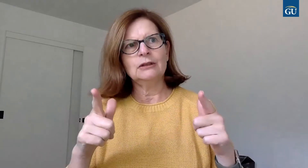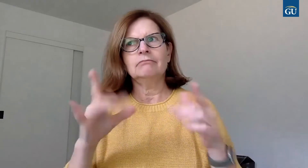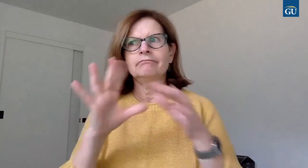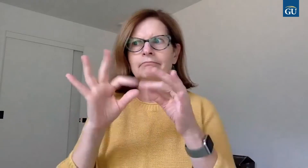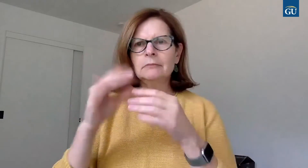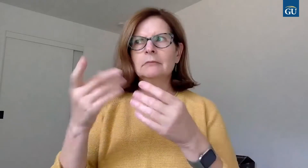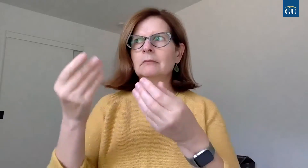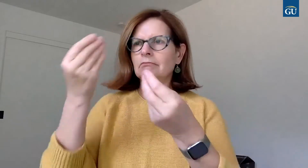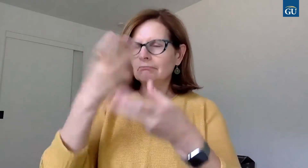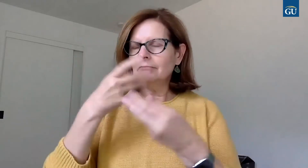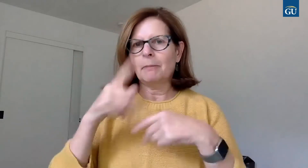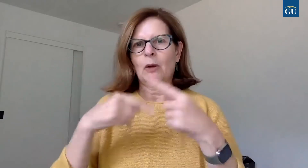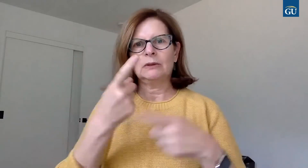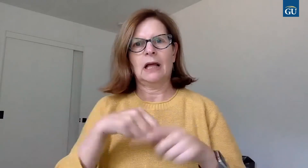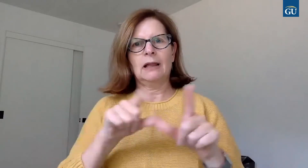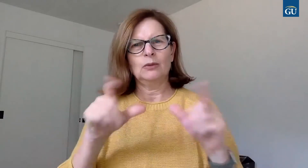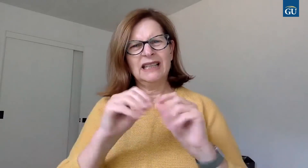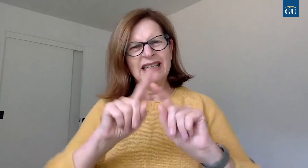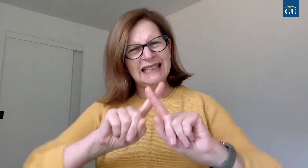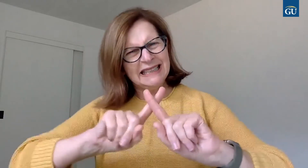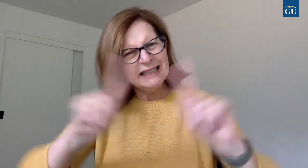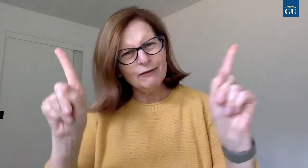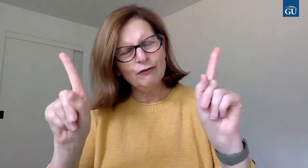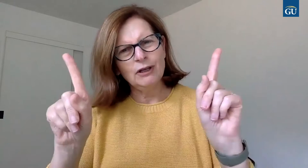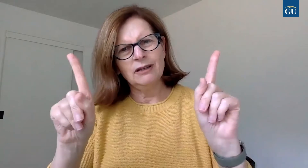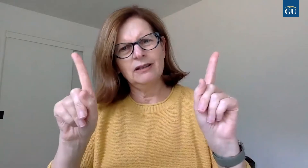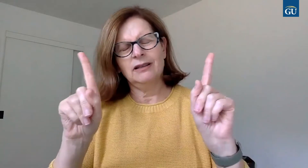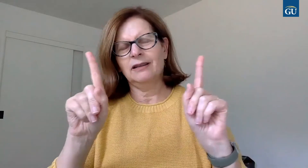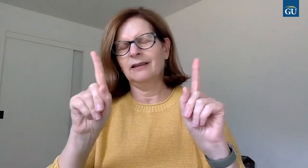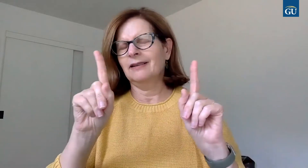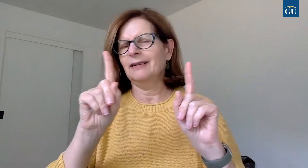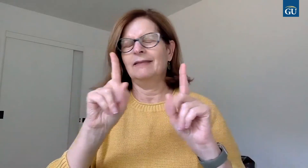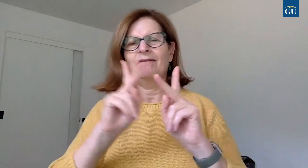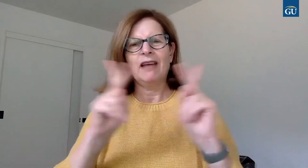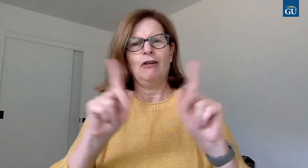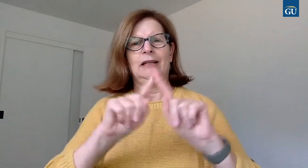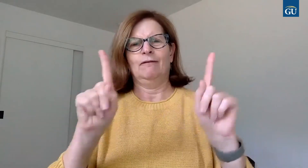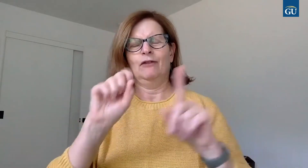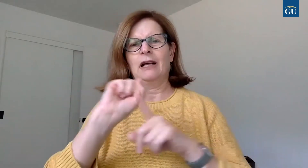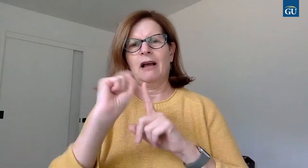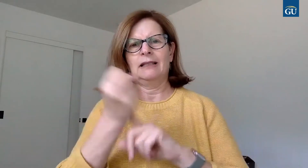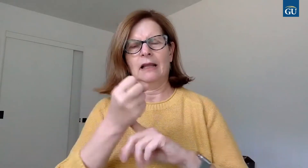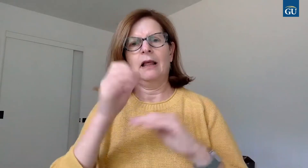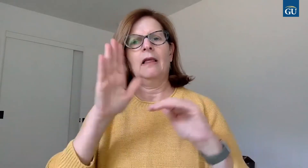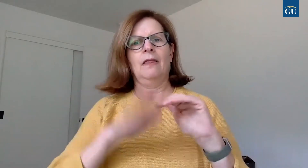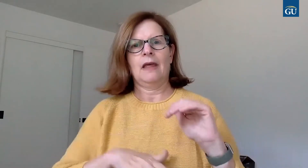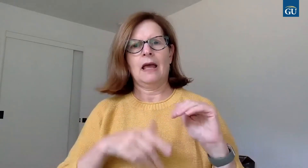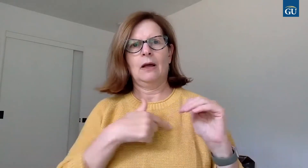They all explained to me their sign languages in different contexts than what we are used to seeing in